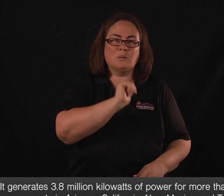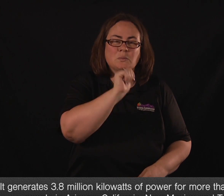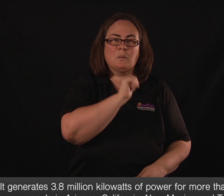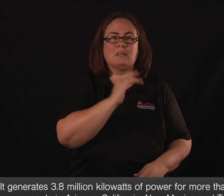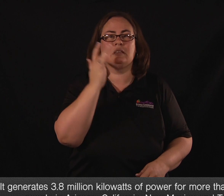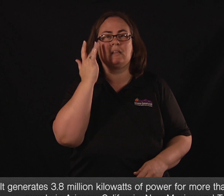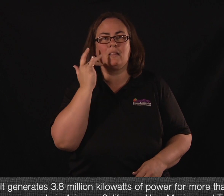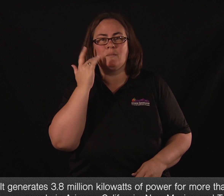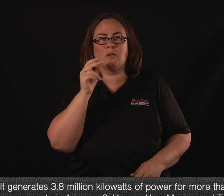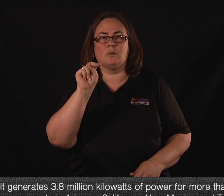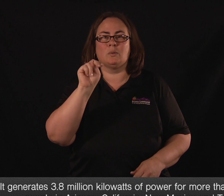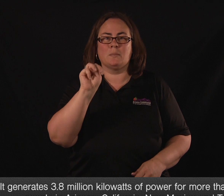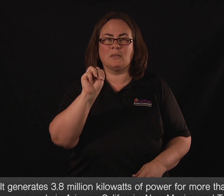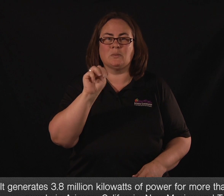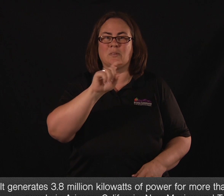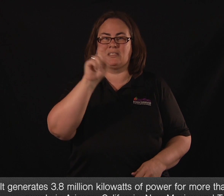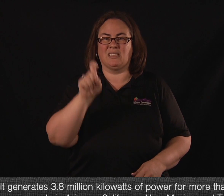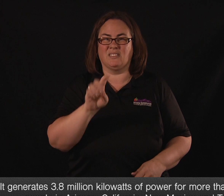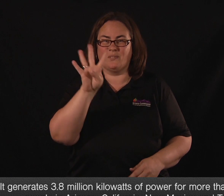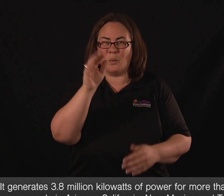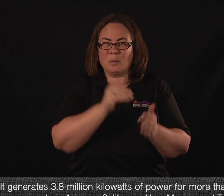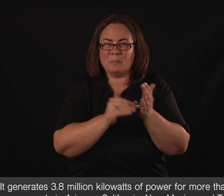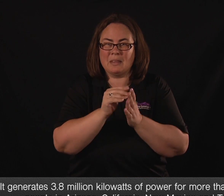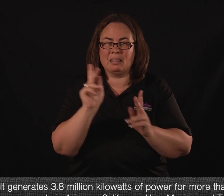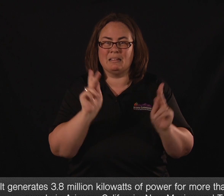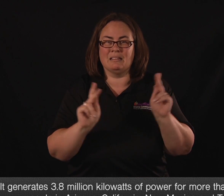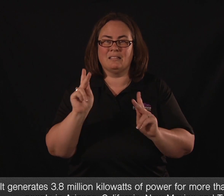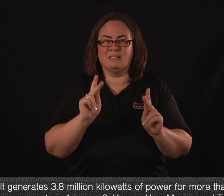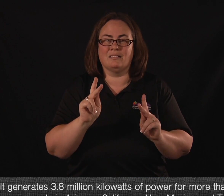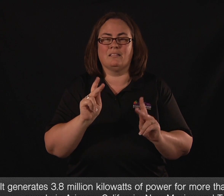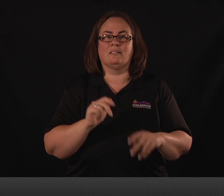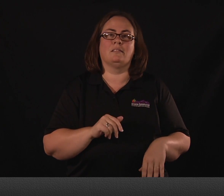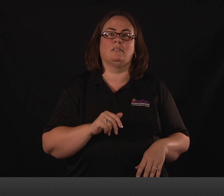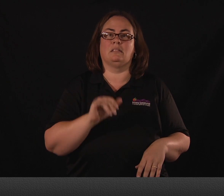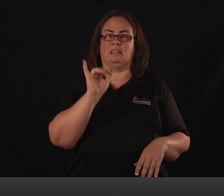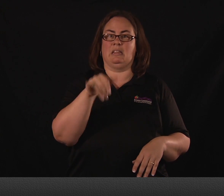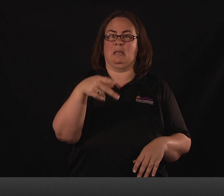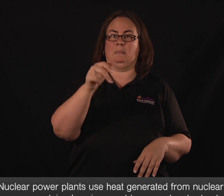people in Arizona, California, New Mexico, and Texas.